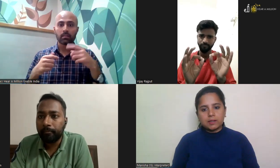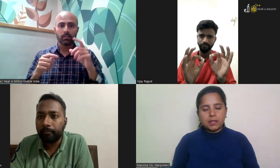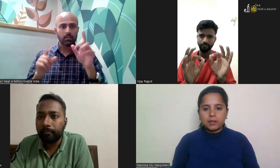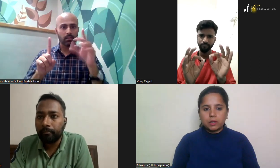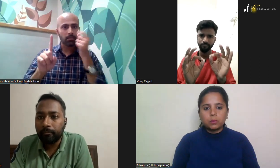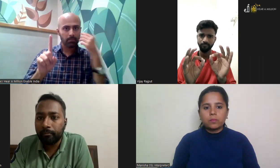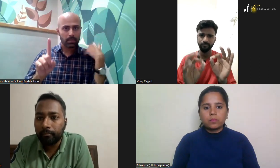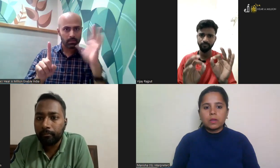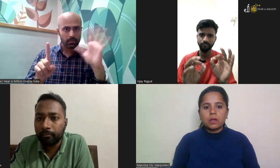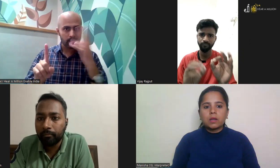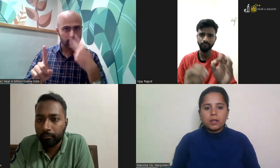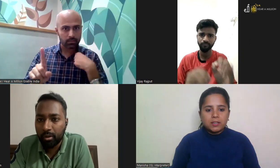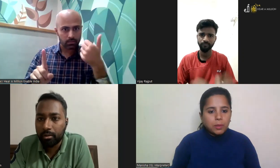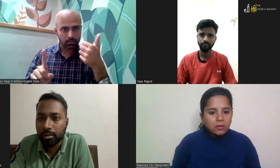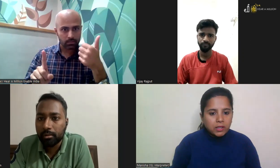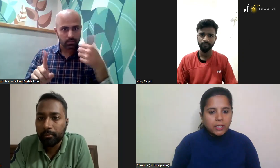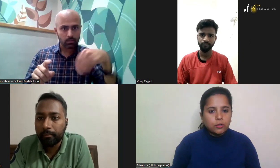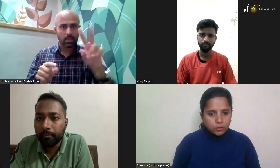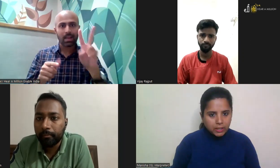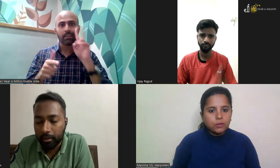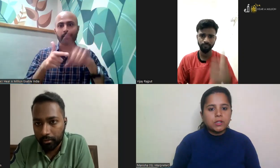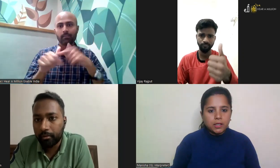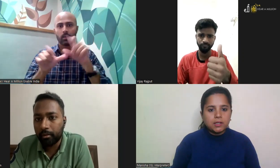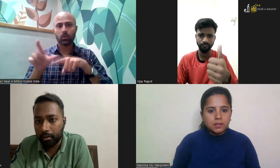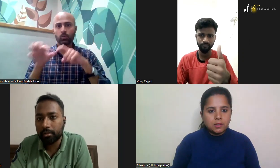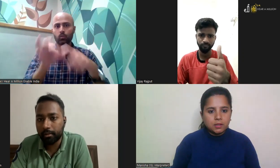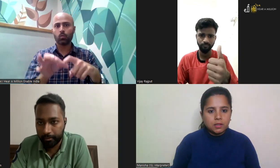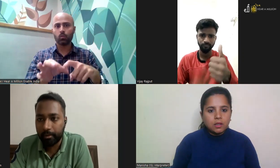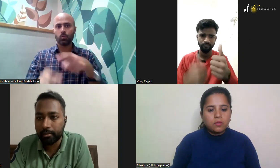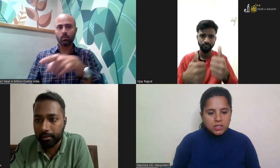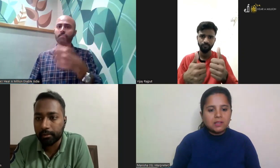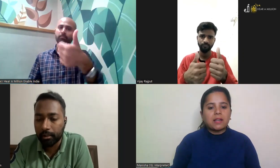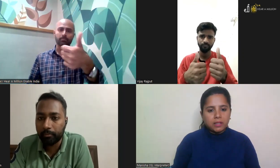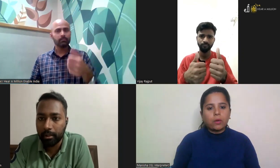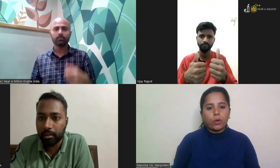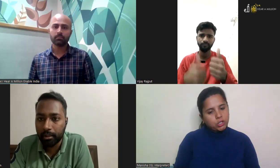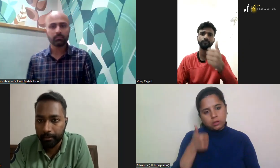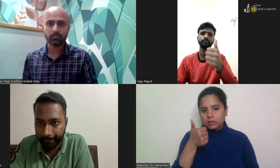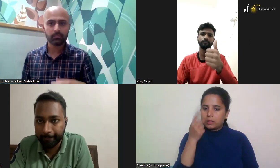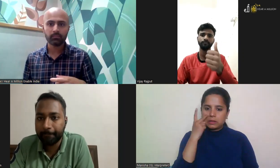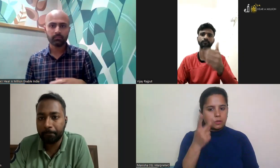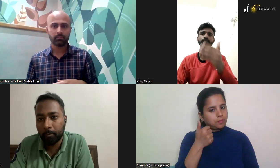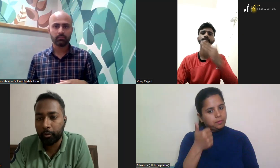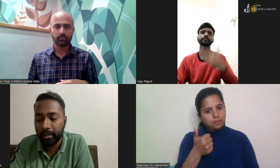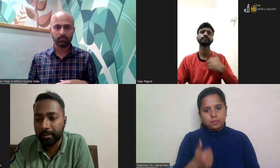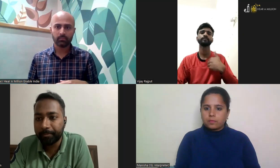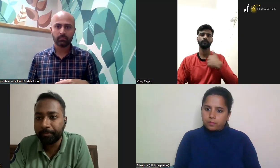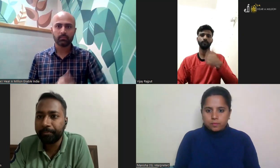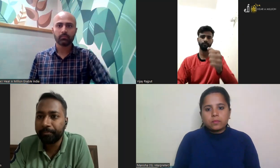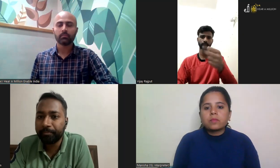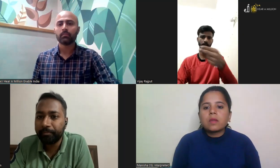Can I start now? Yes, Bhavin, Yes, can you see us? yes, yes, Vijay is yes. I am asking a question. hearing.